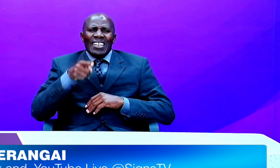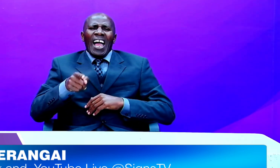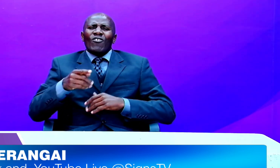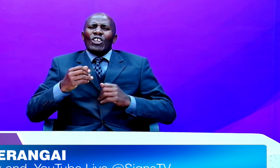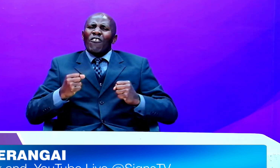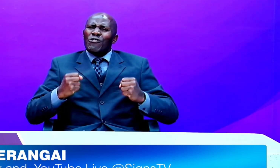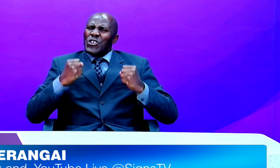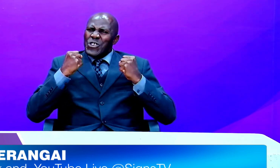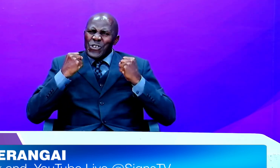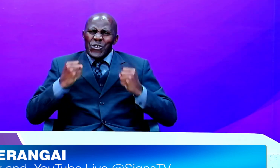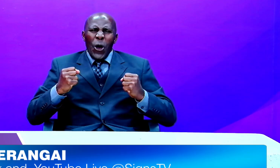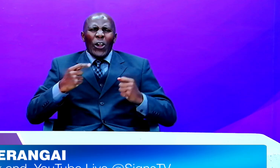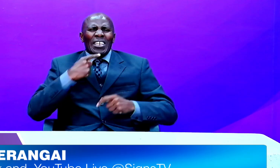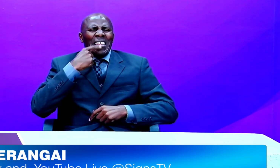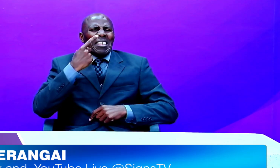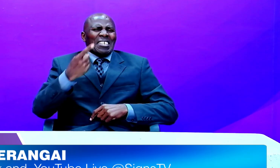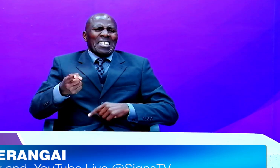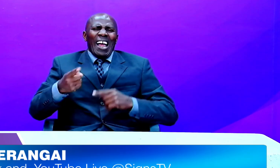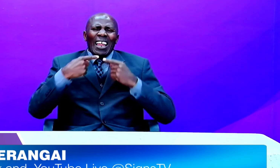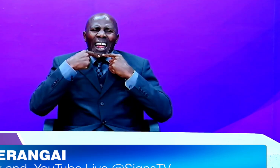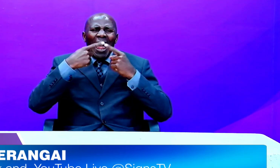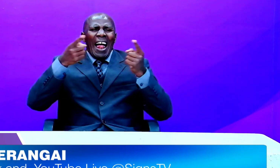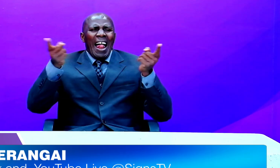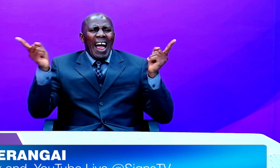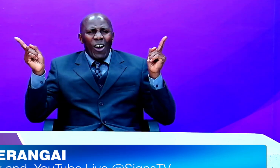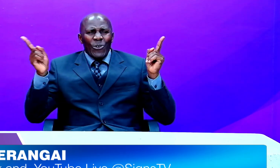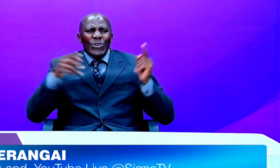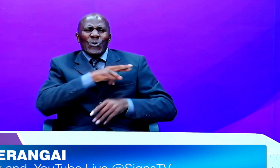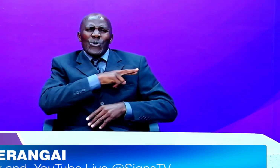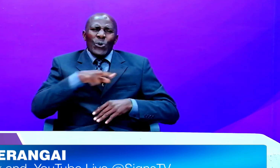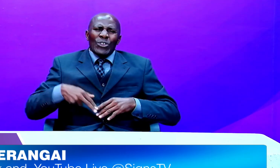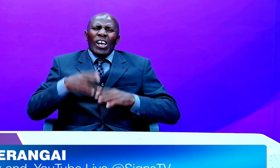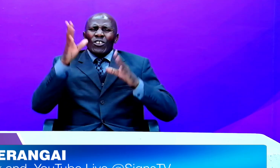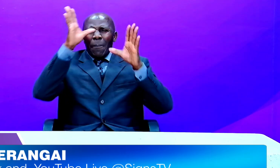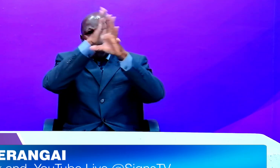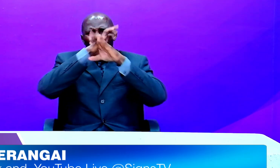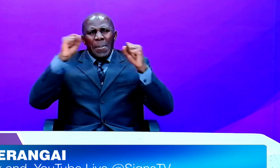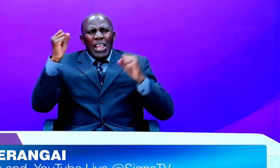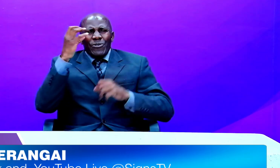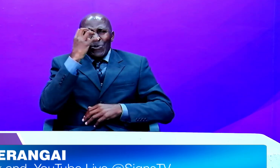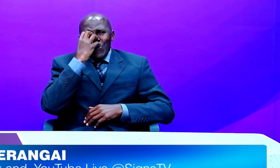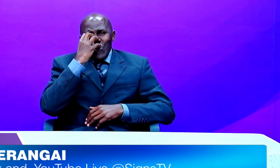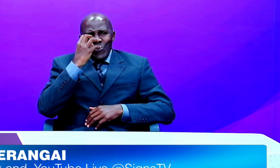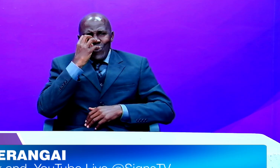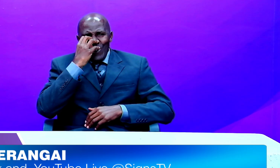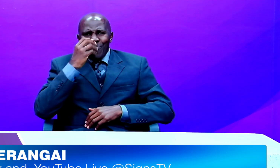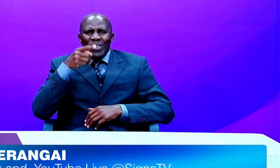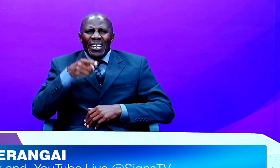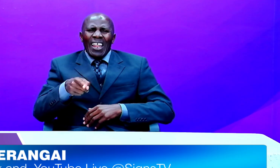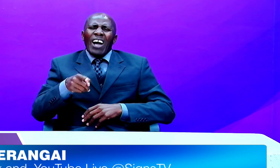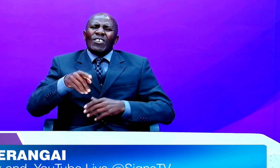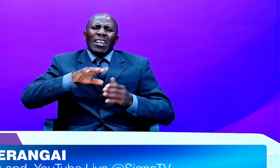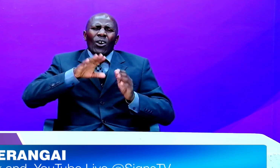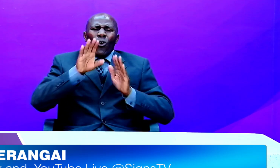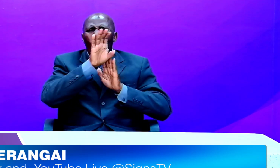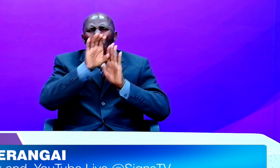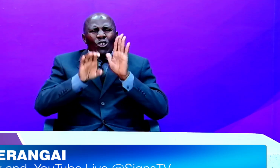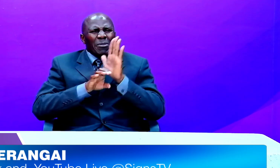Still in politics, former Deputy President Rigathi Gachagua has vehemently